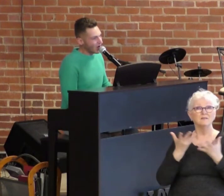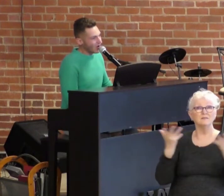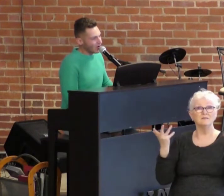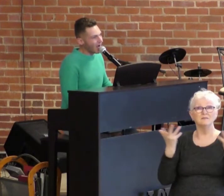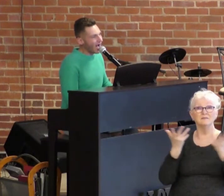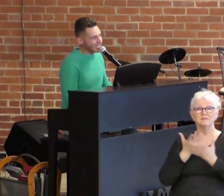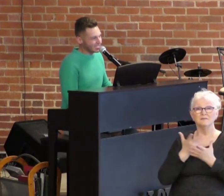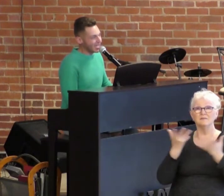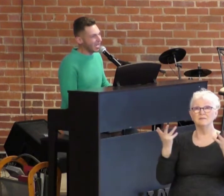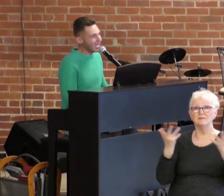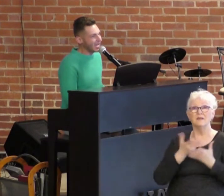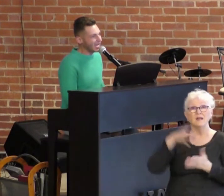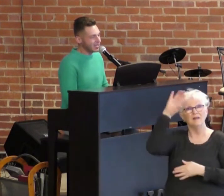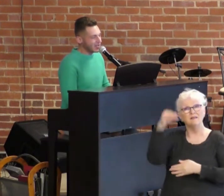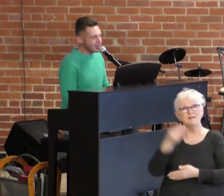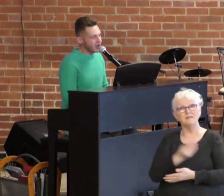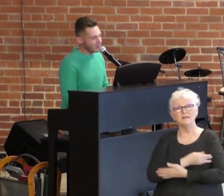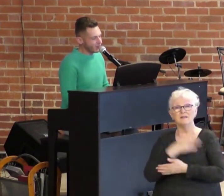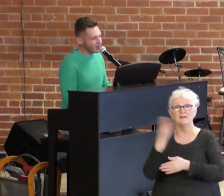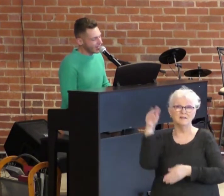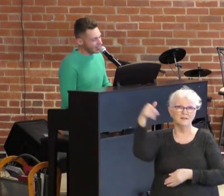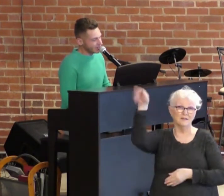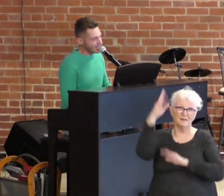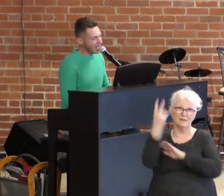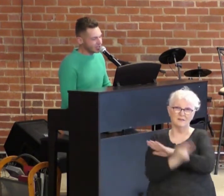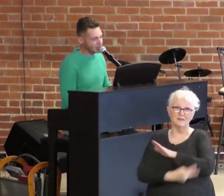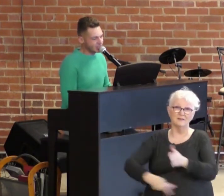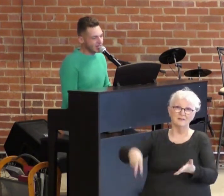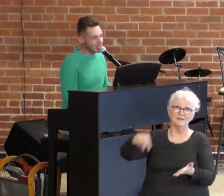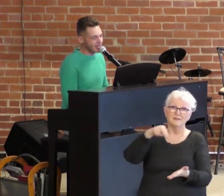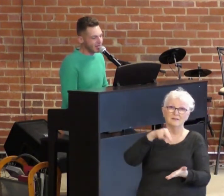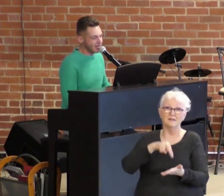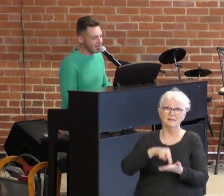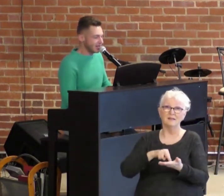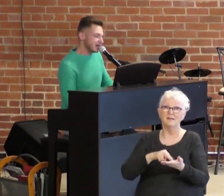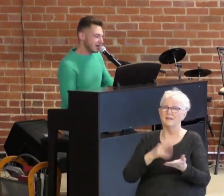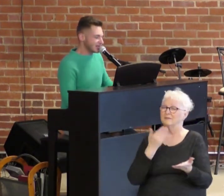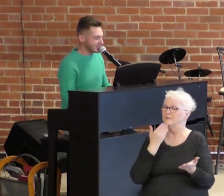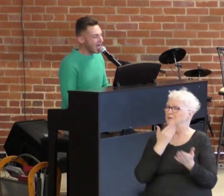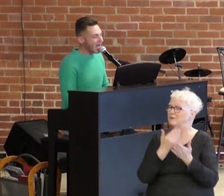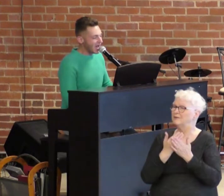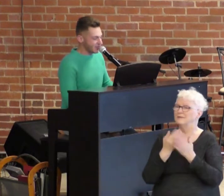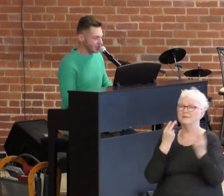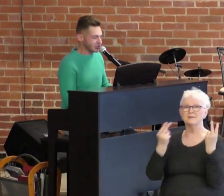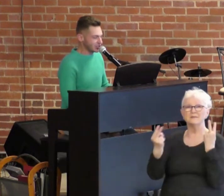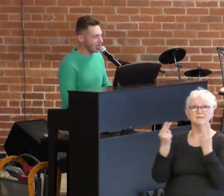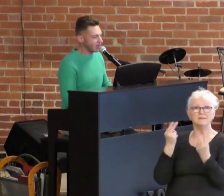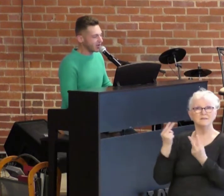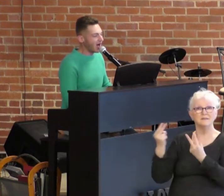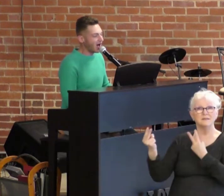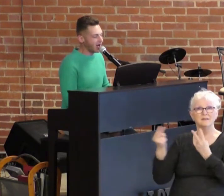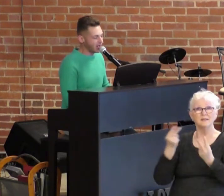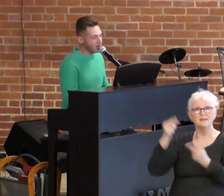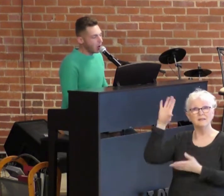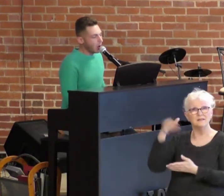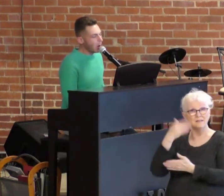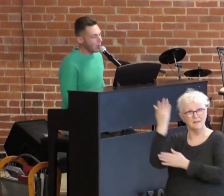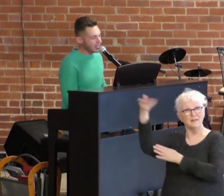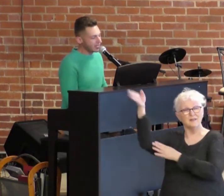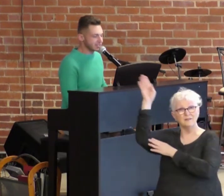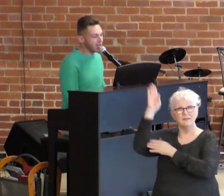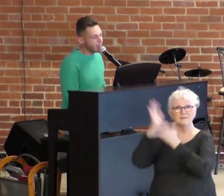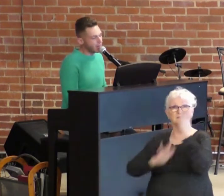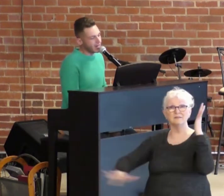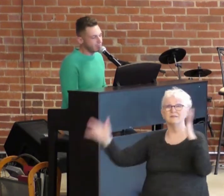Over the horizon, look, friends, can't you see? Is that the Son of God?